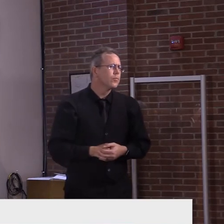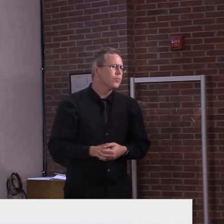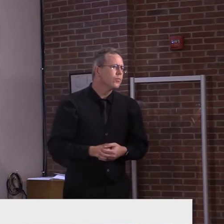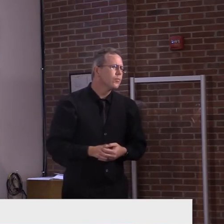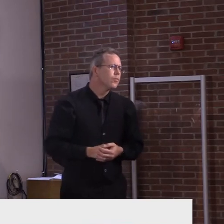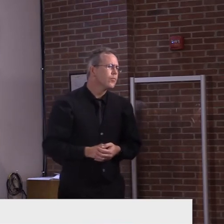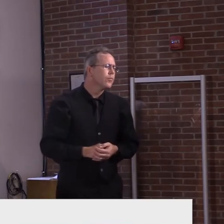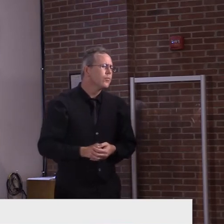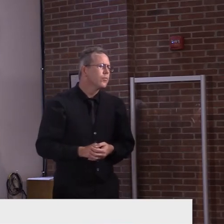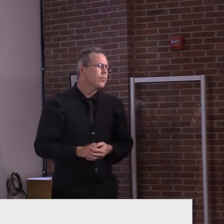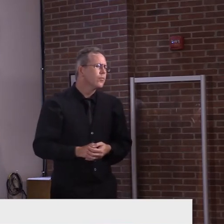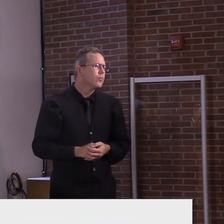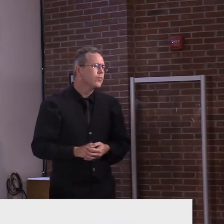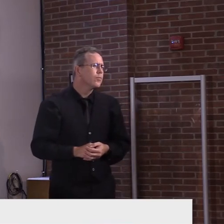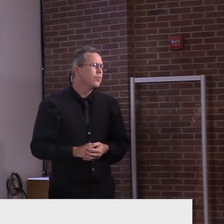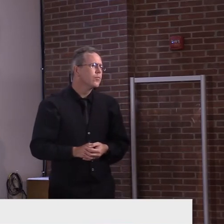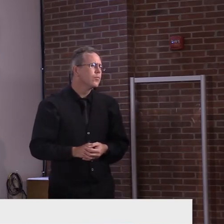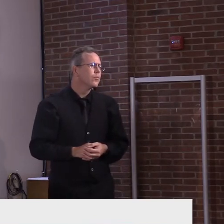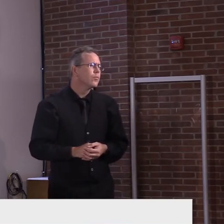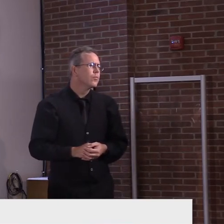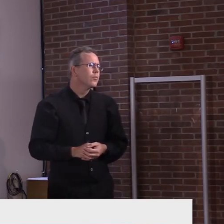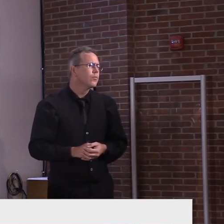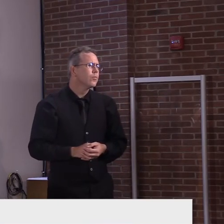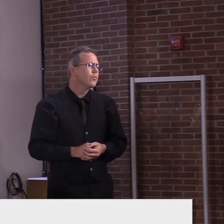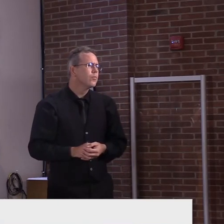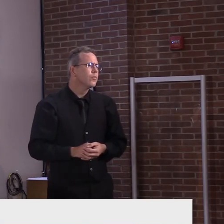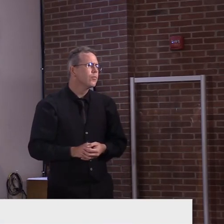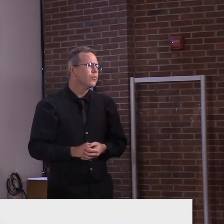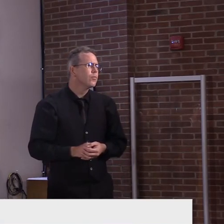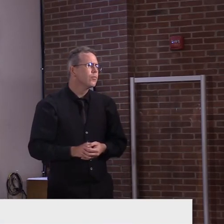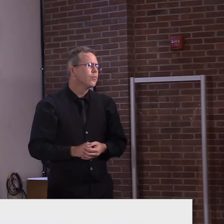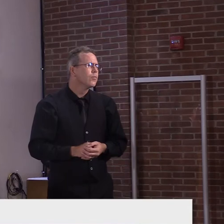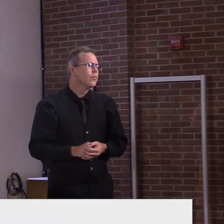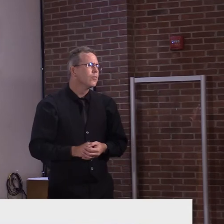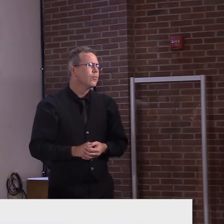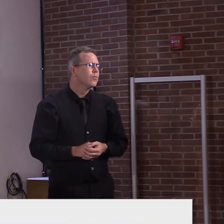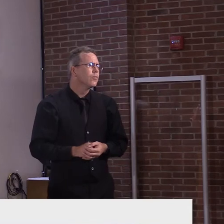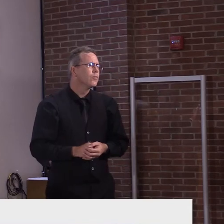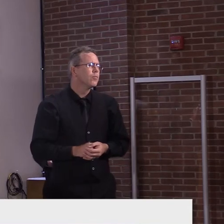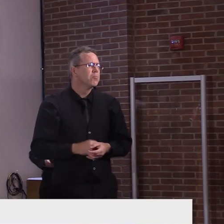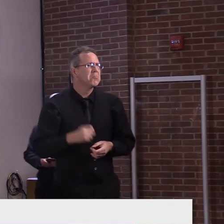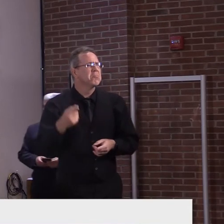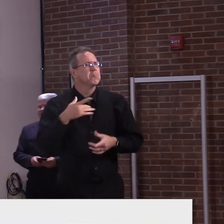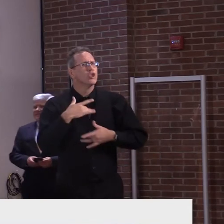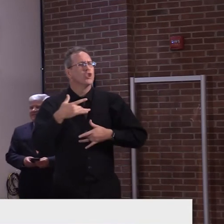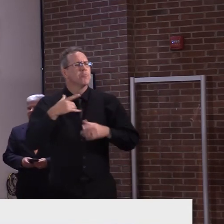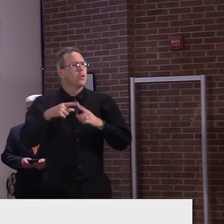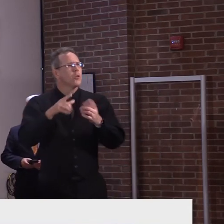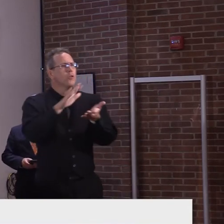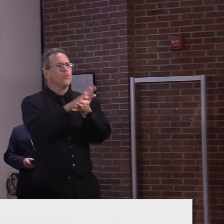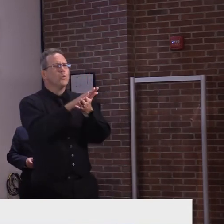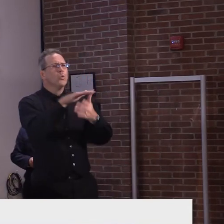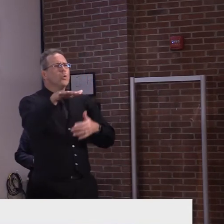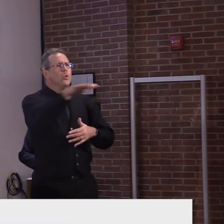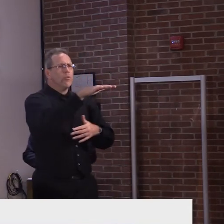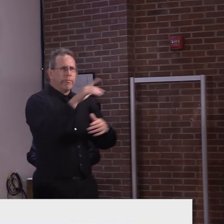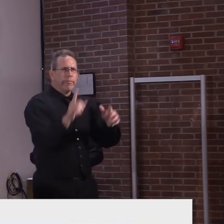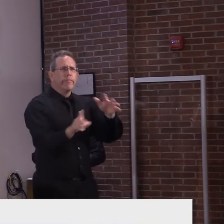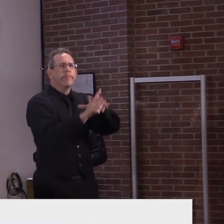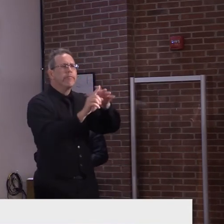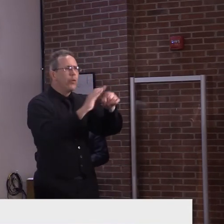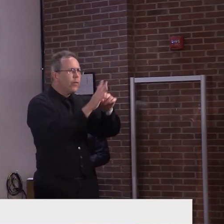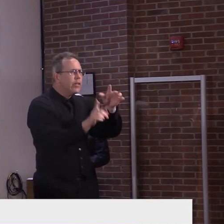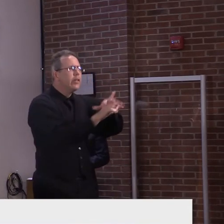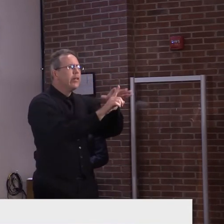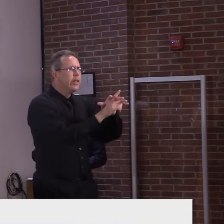on cases in school. They say that since the Department of Health isn't really going to be publishing that data until